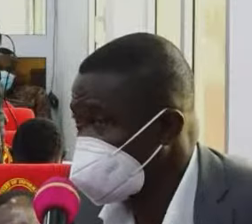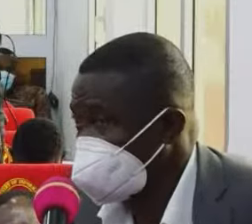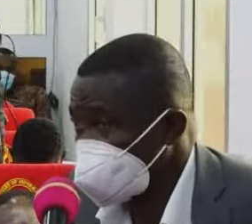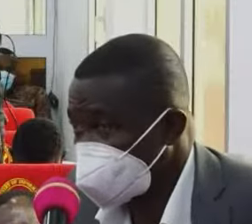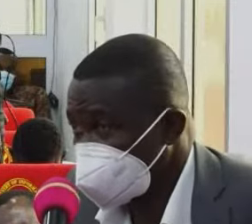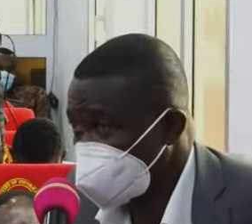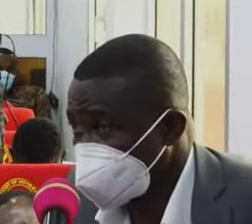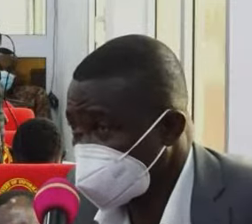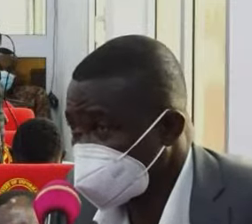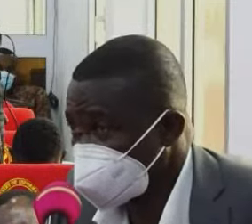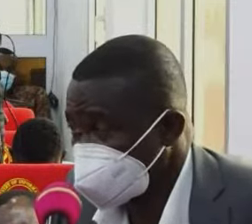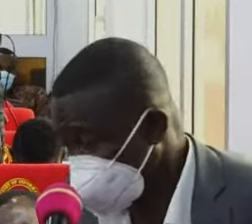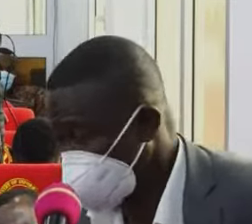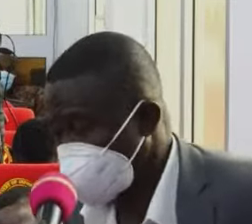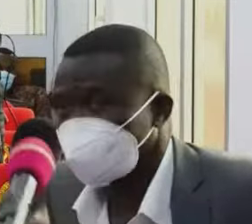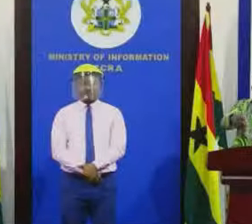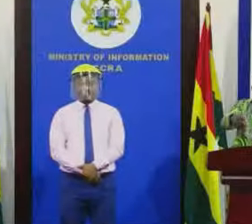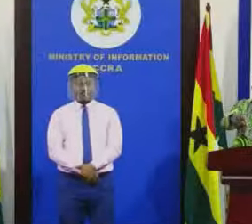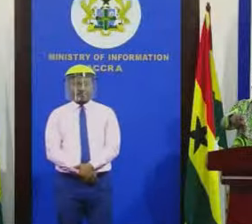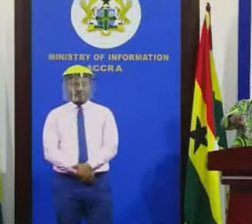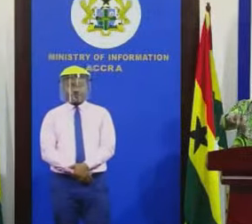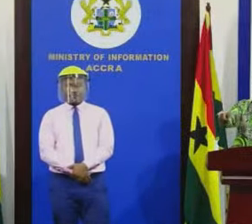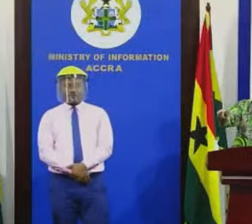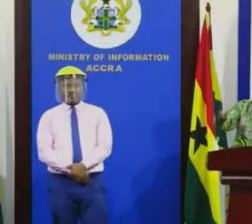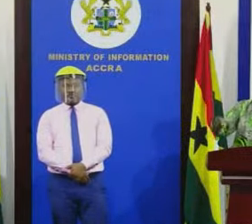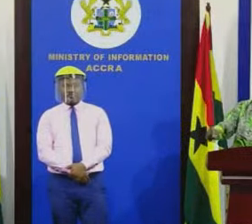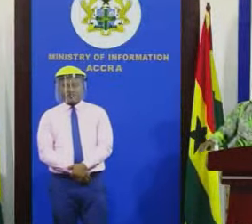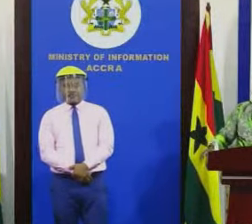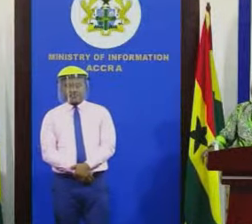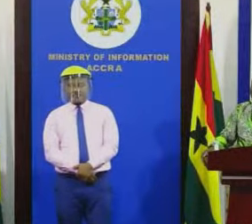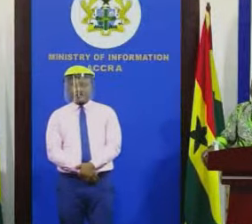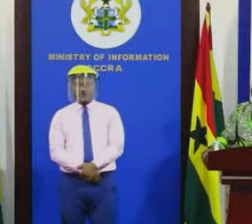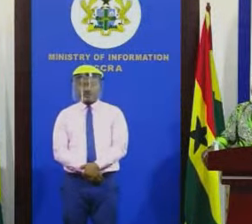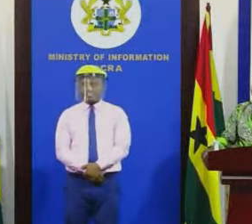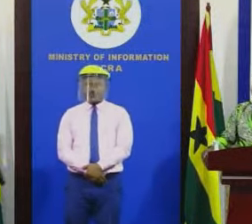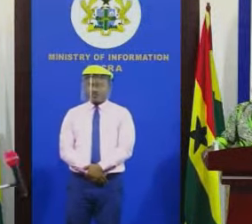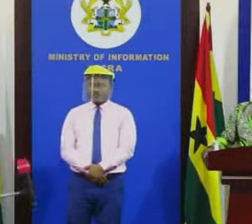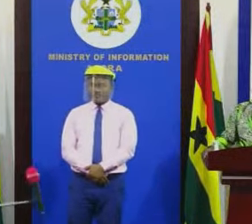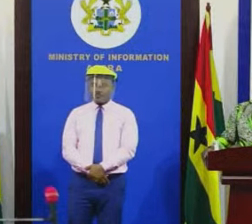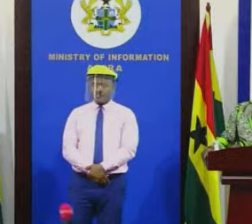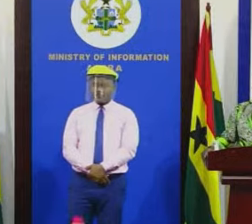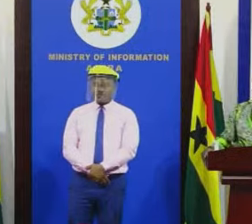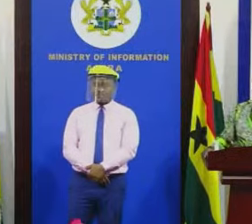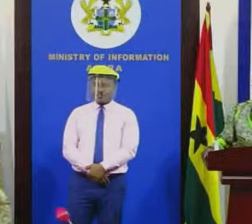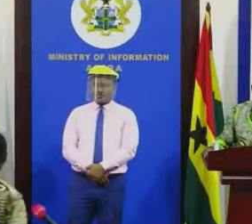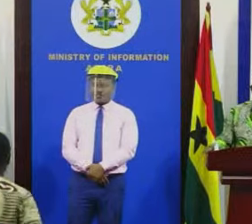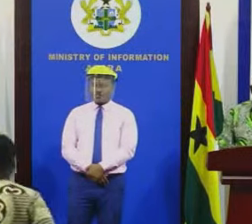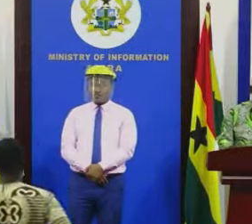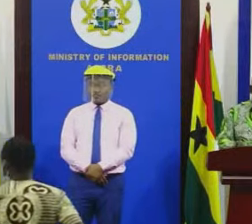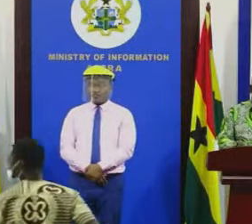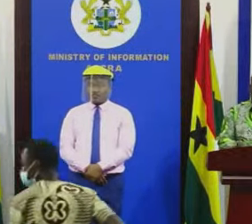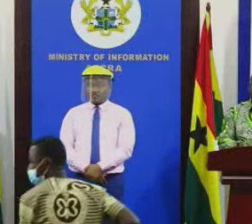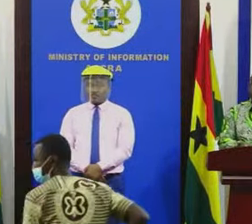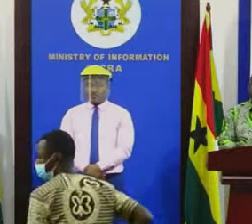space. Very well. Thank you very much. Thank you. Captain, is there something else you have to say? Or yes, very quickly. The next one is... Yeah.